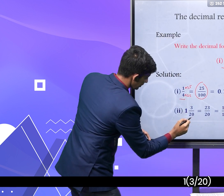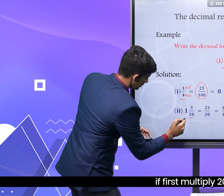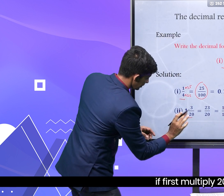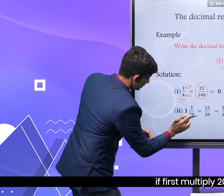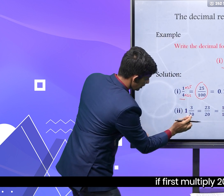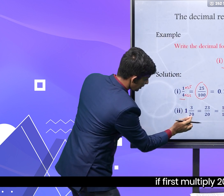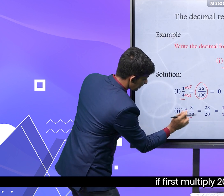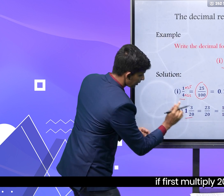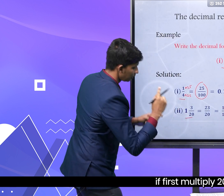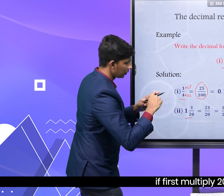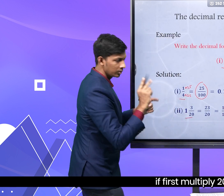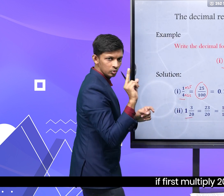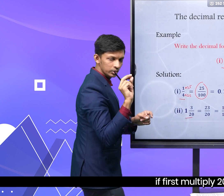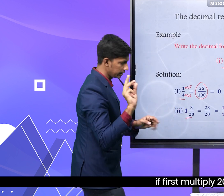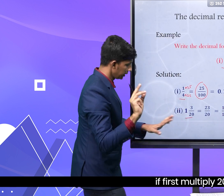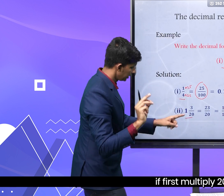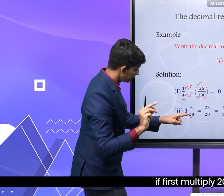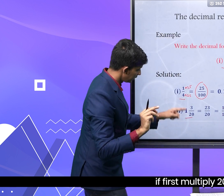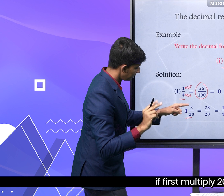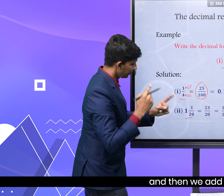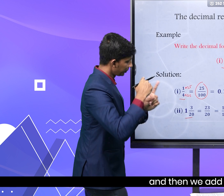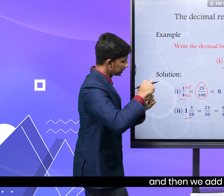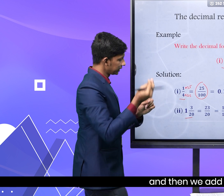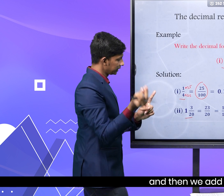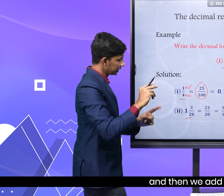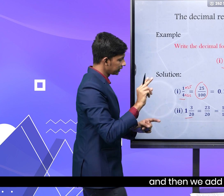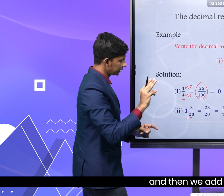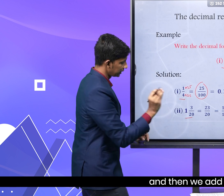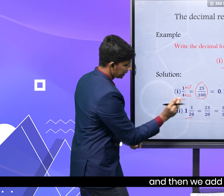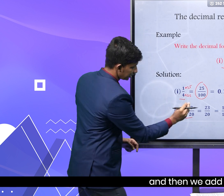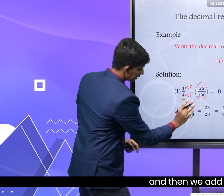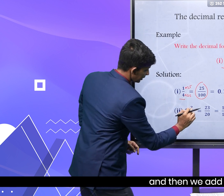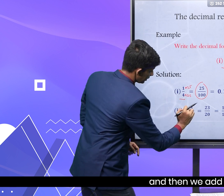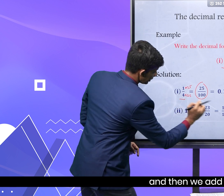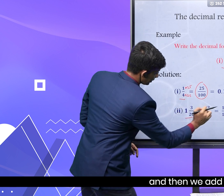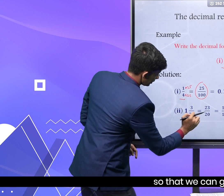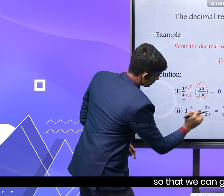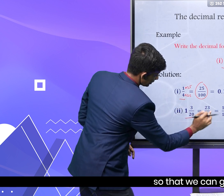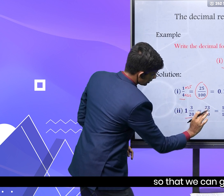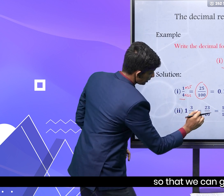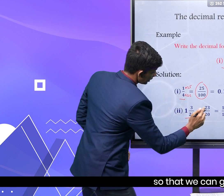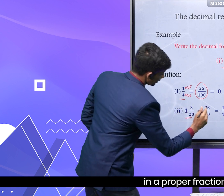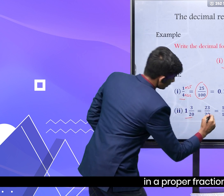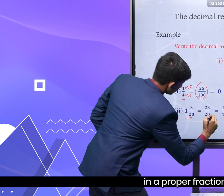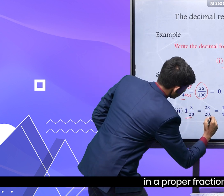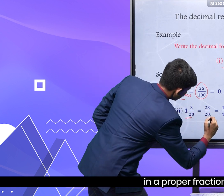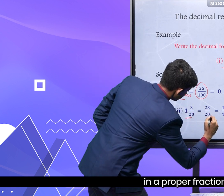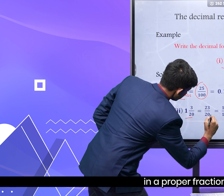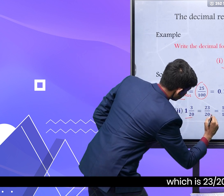We first multiply 20 into 1, and then we add it to plus 3, so that we can get it in a proper fraction form, which